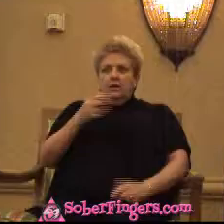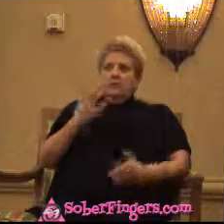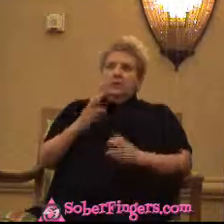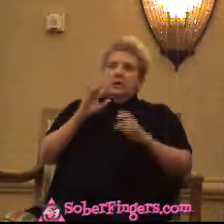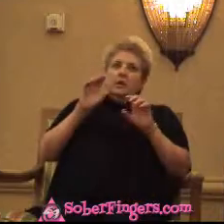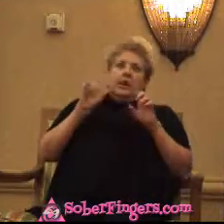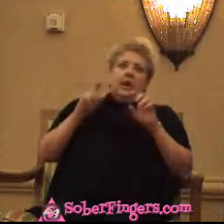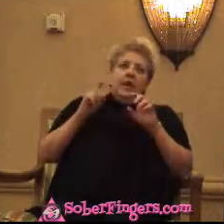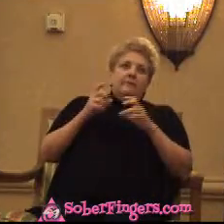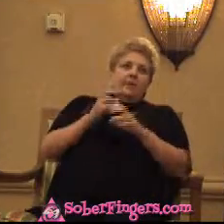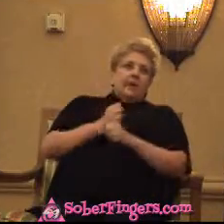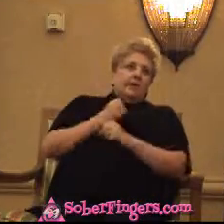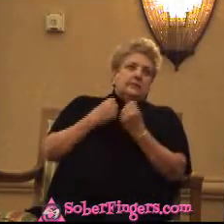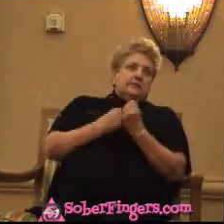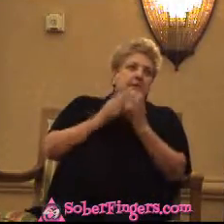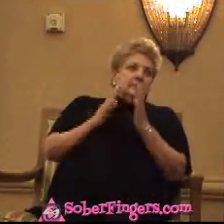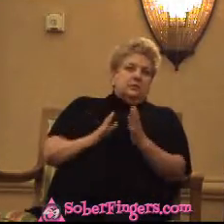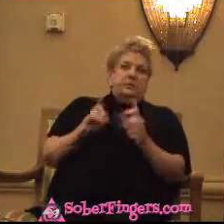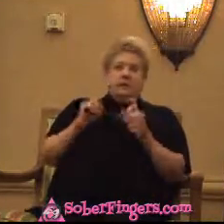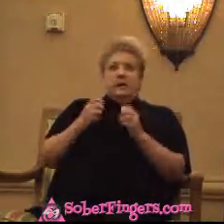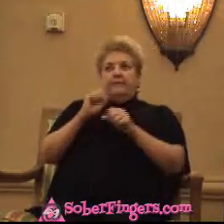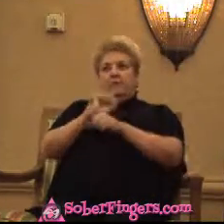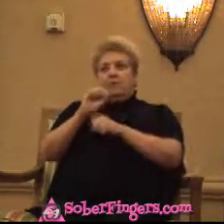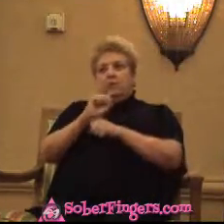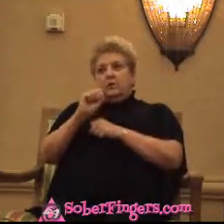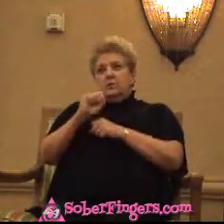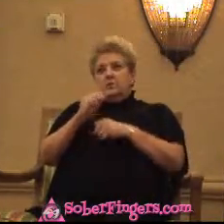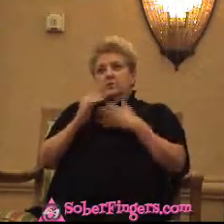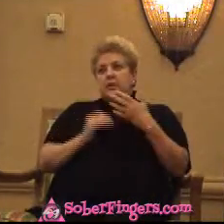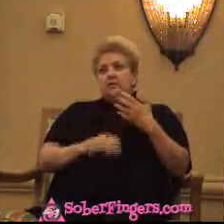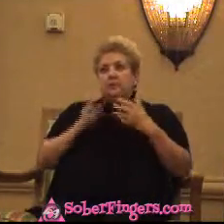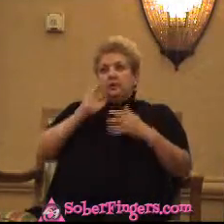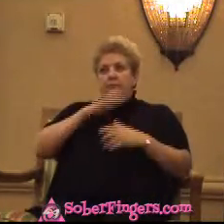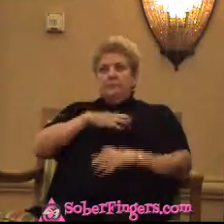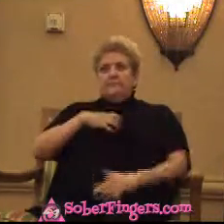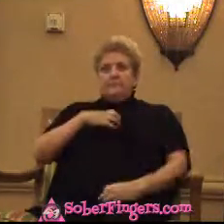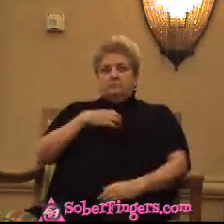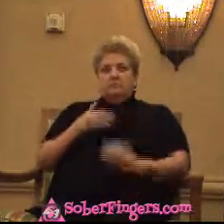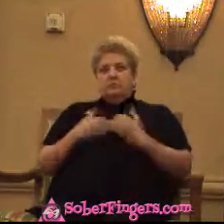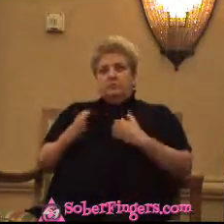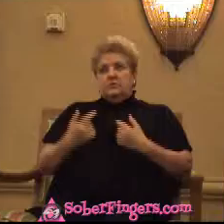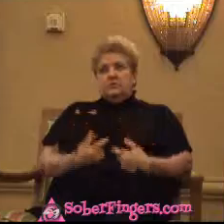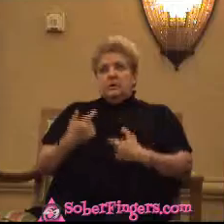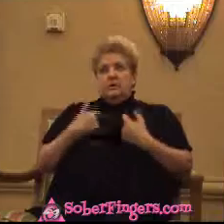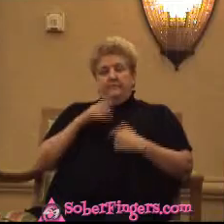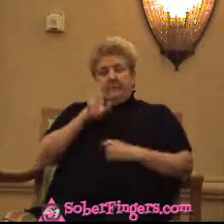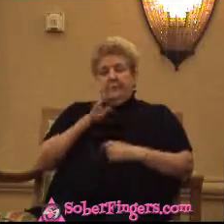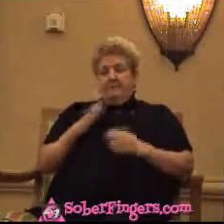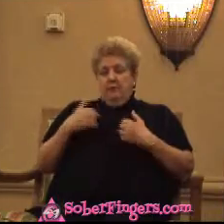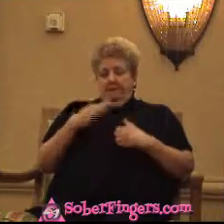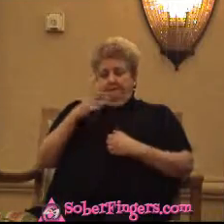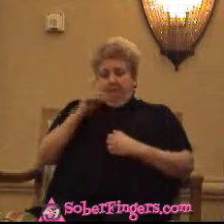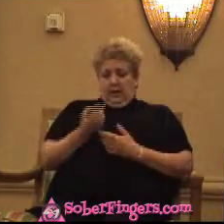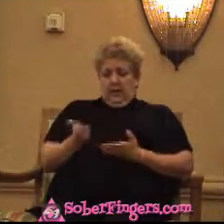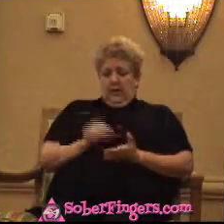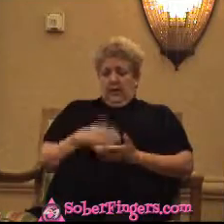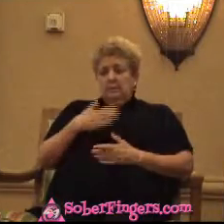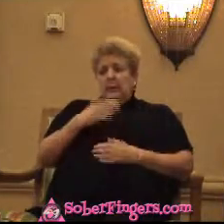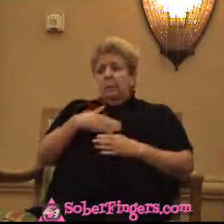the steps. And I'll live miserably ever after, and I will never have fun again. I knew my life was over. But you